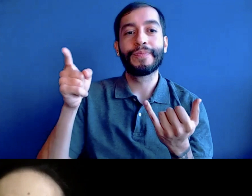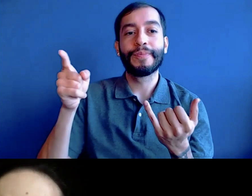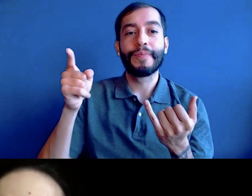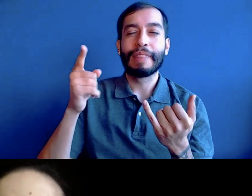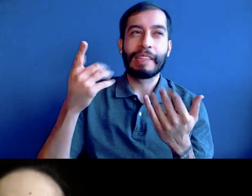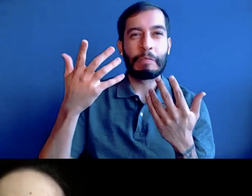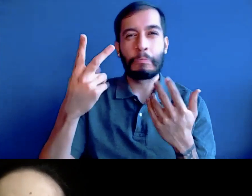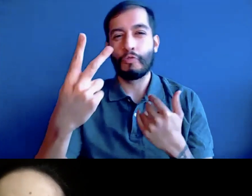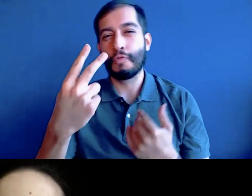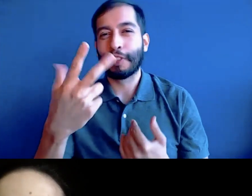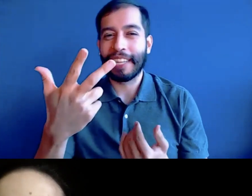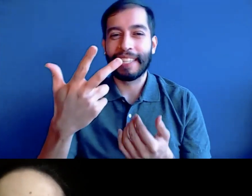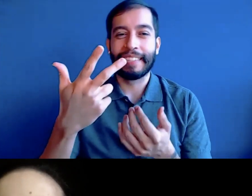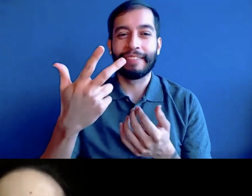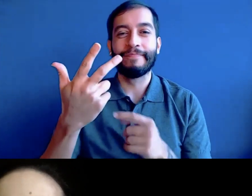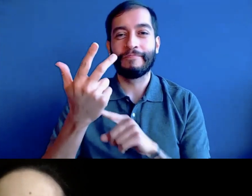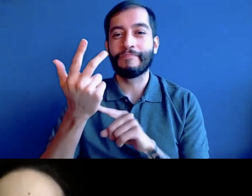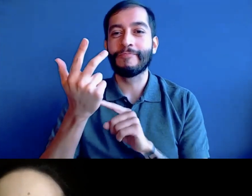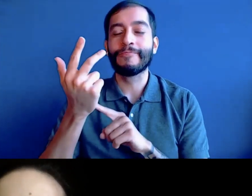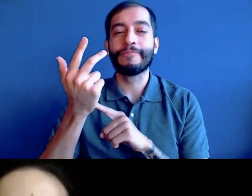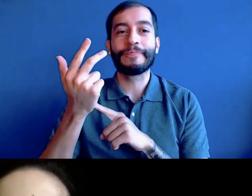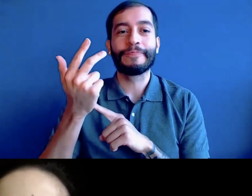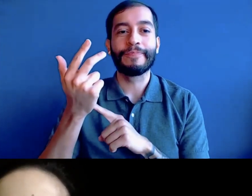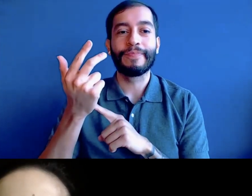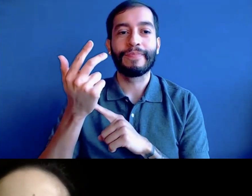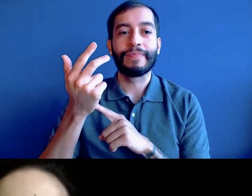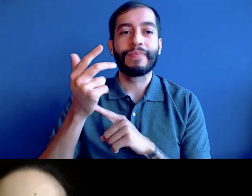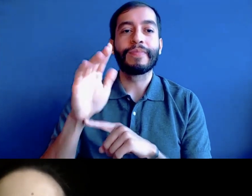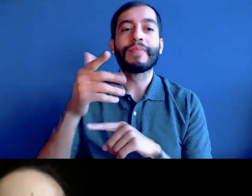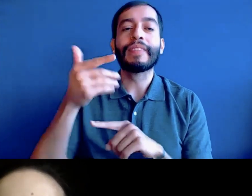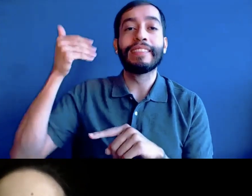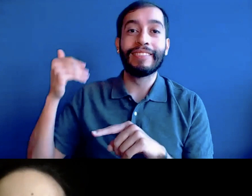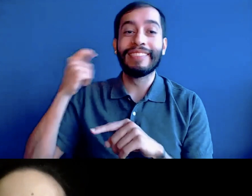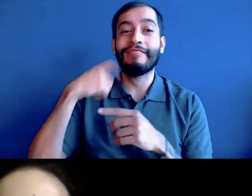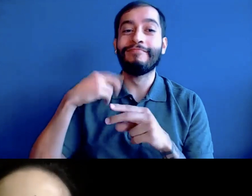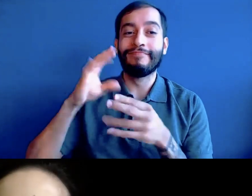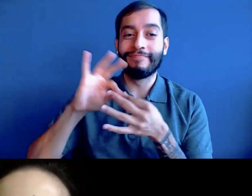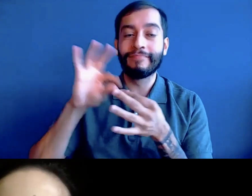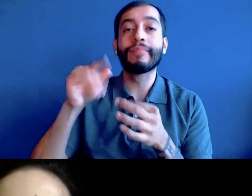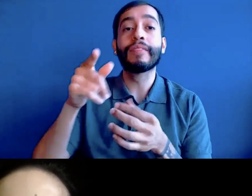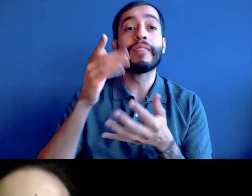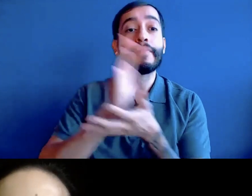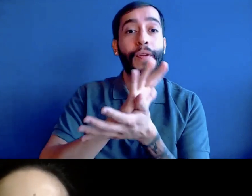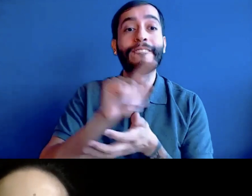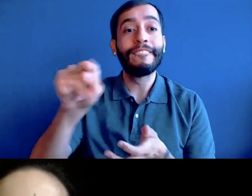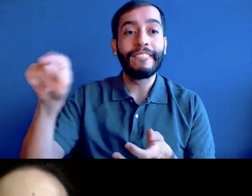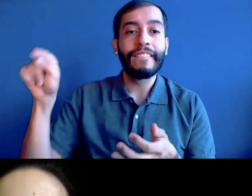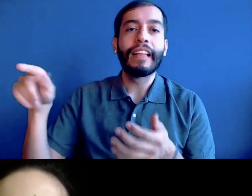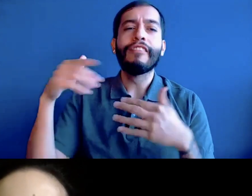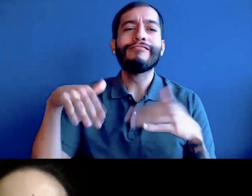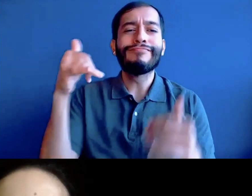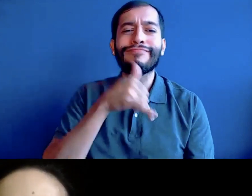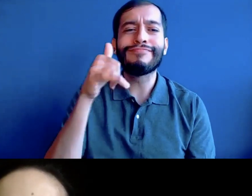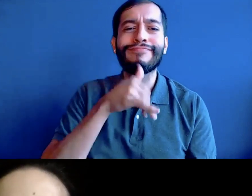would say that there's just incredible joy, and incredible pleasure, and